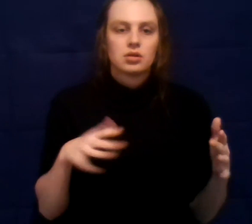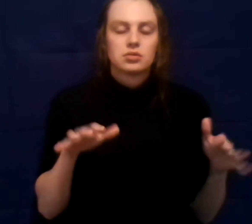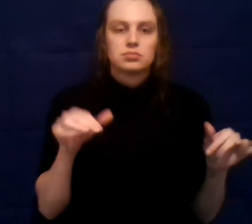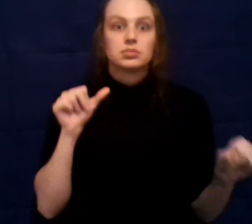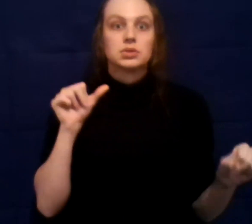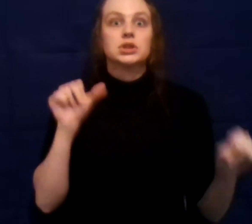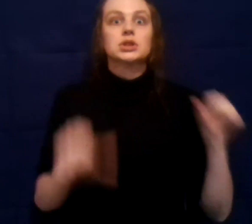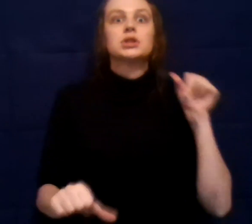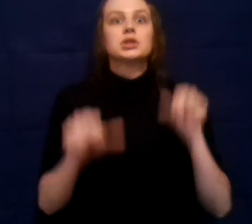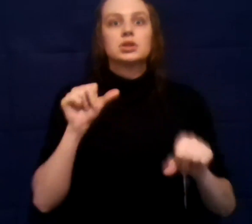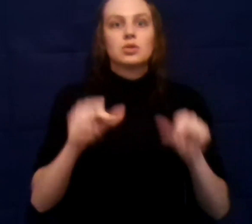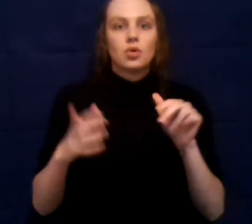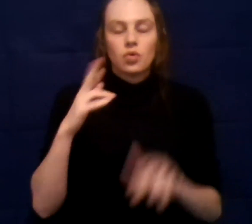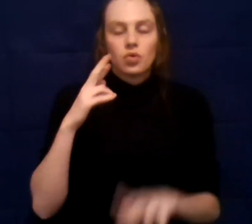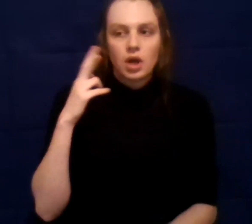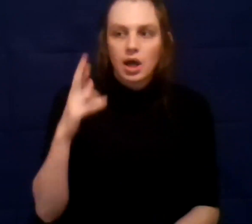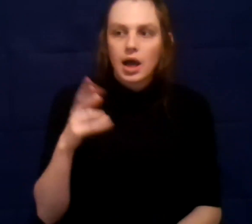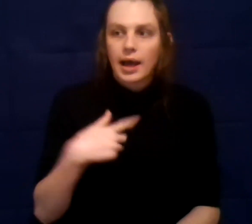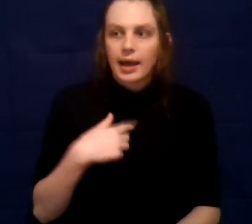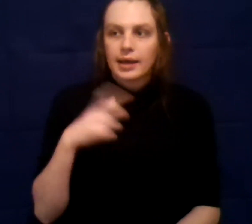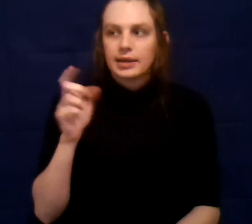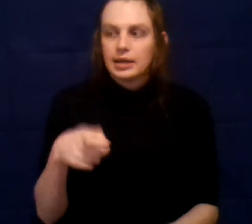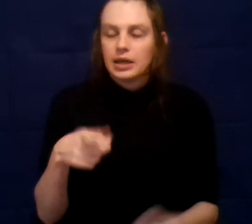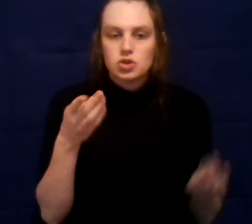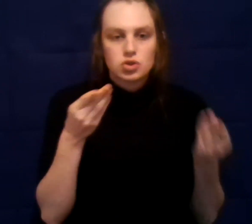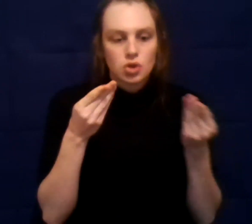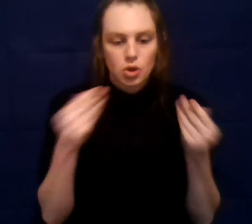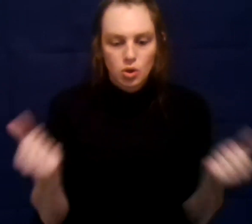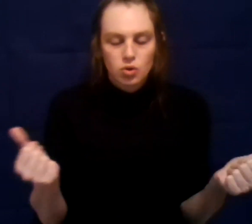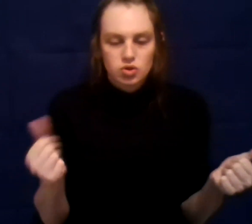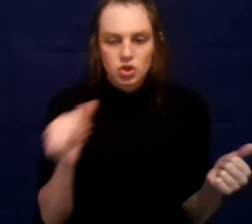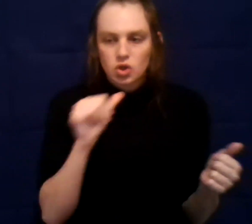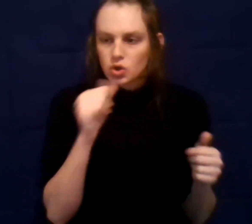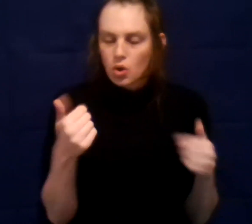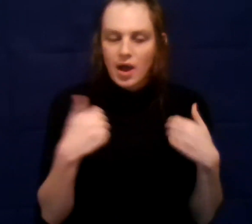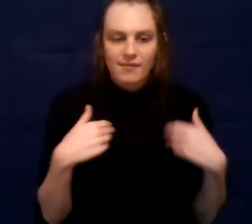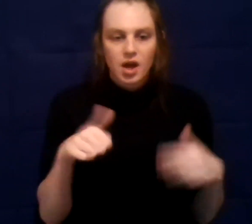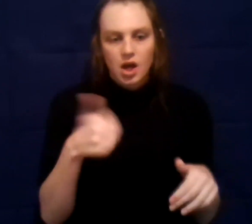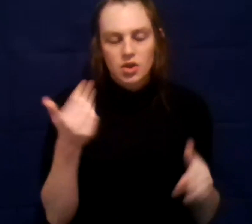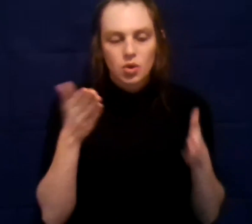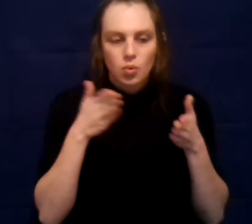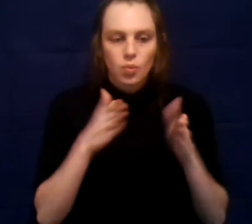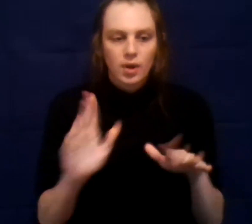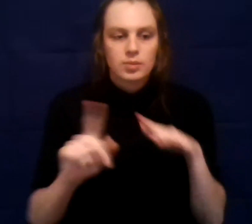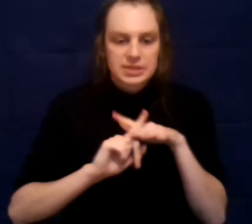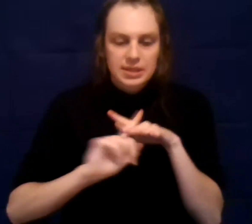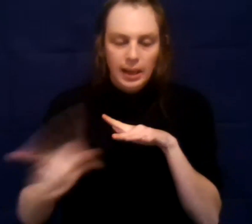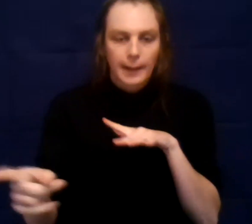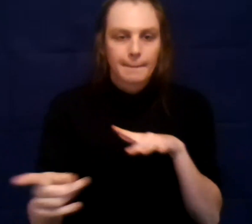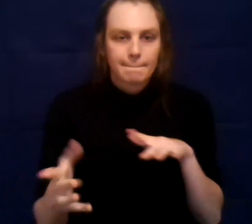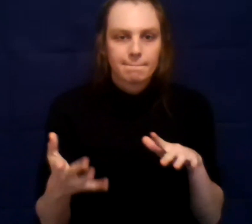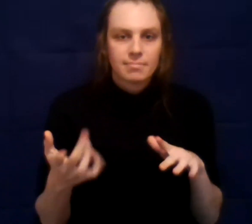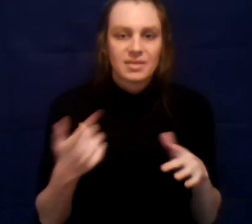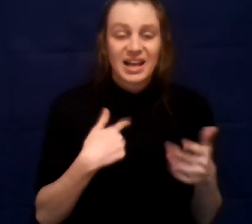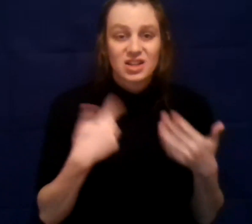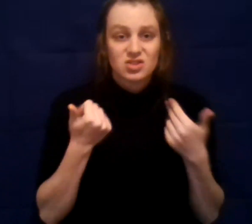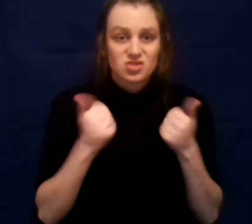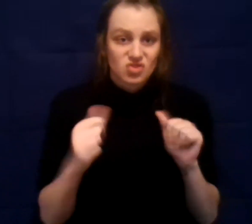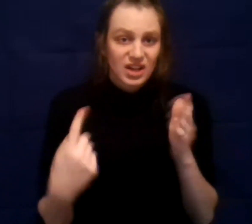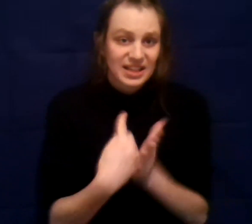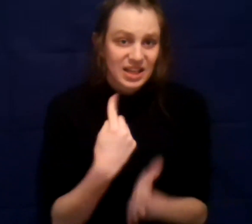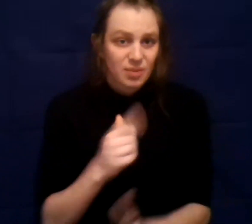that solution, I just thought like I had no other way out. And so I tried to kill